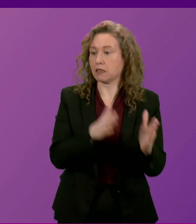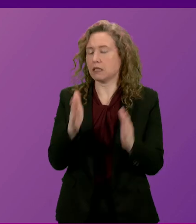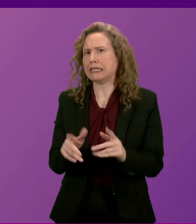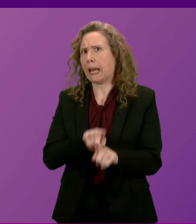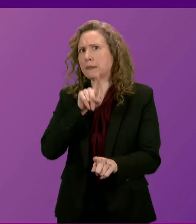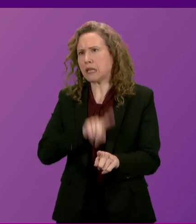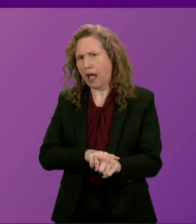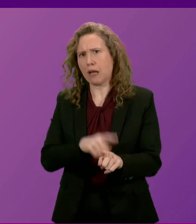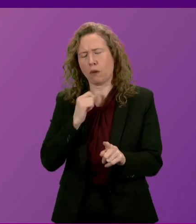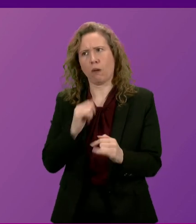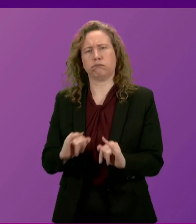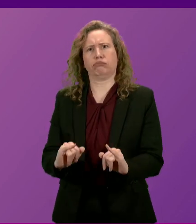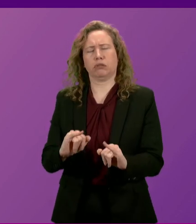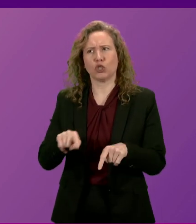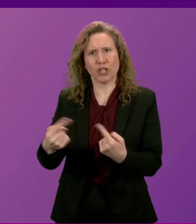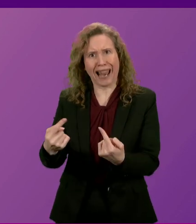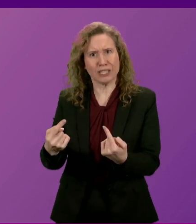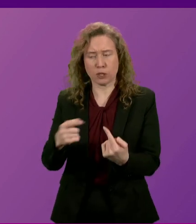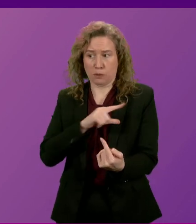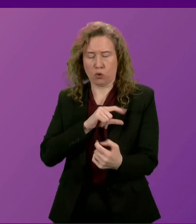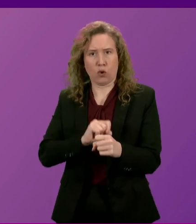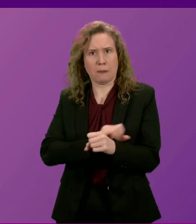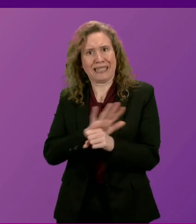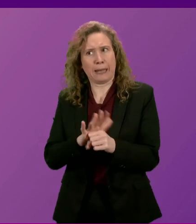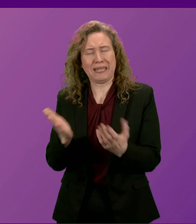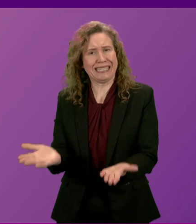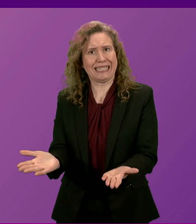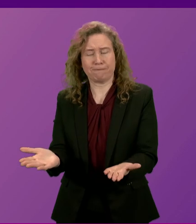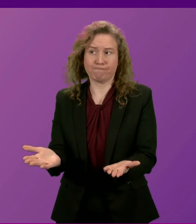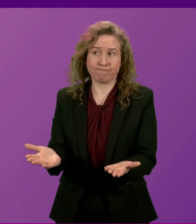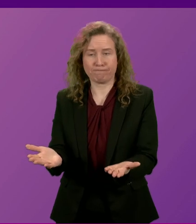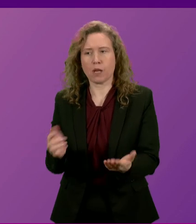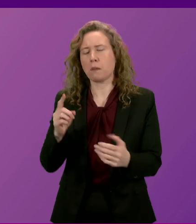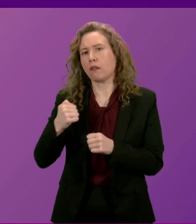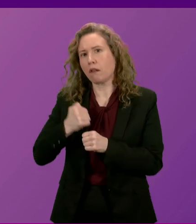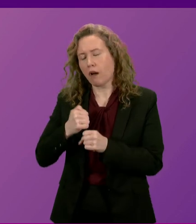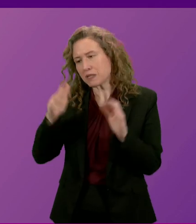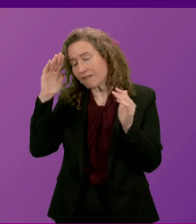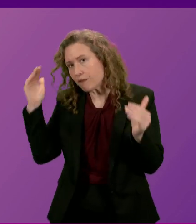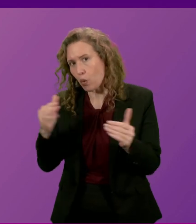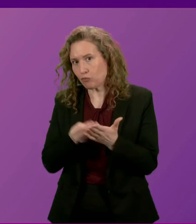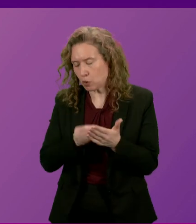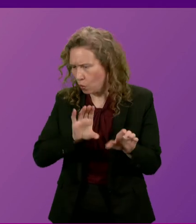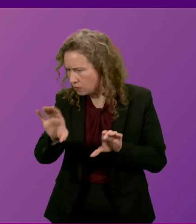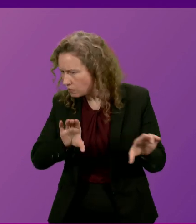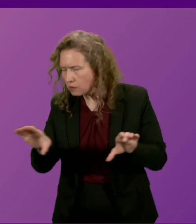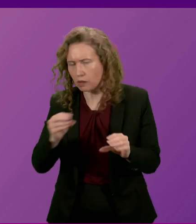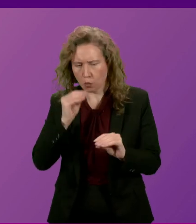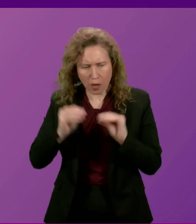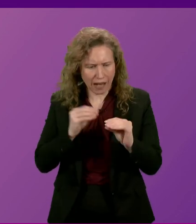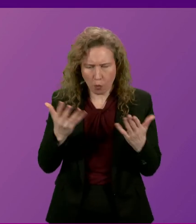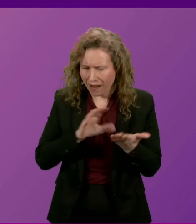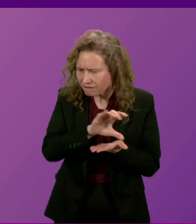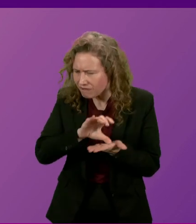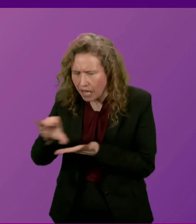have significant challenges to overcome as a consequence of the pandemic. But the government is focusing the resources with the investments that we are